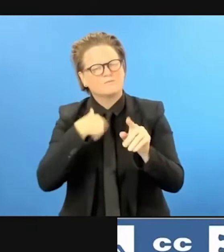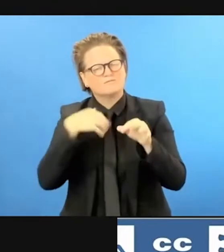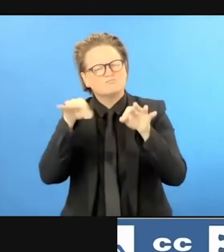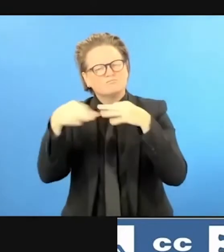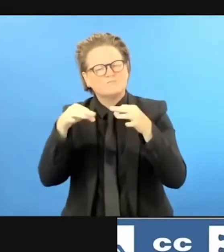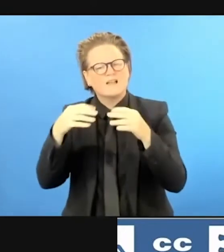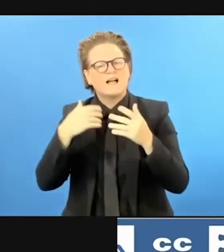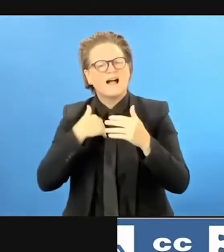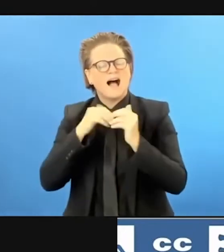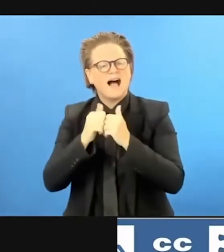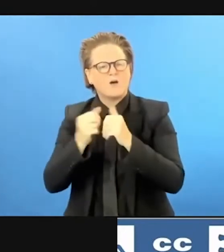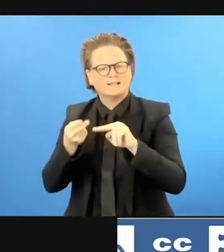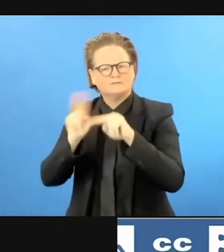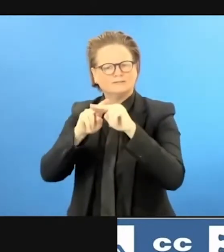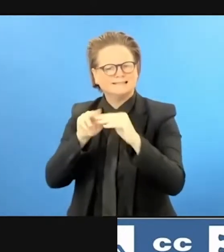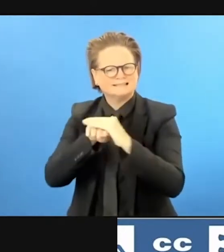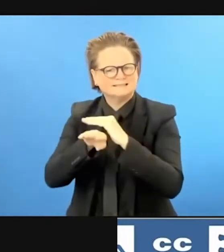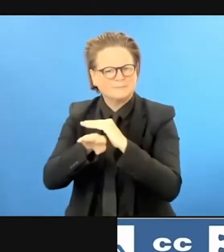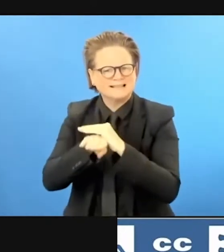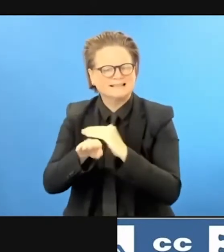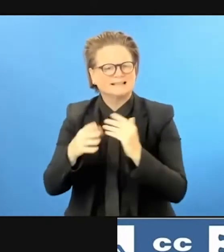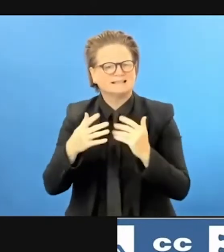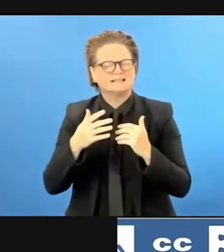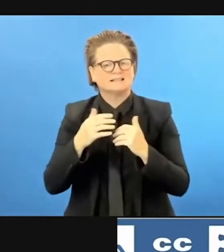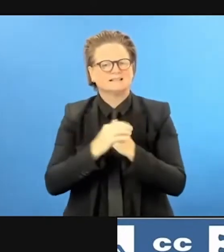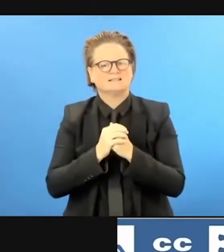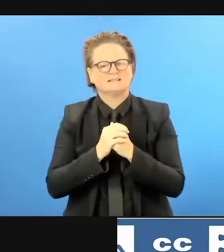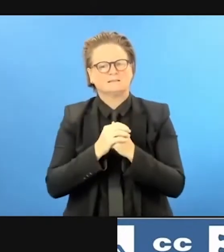would be great. And then Dr. Baba can speak on the mobile.